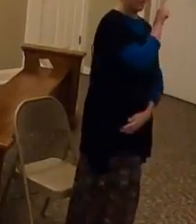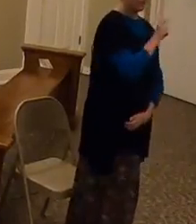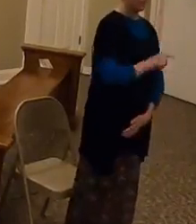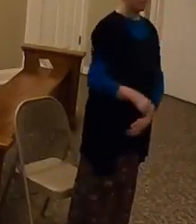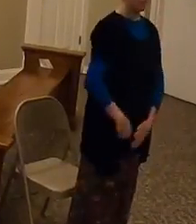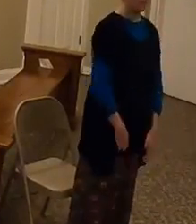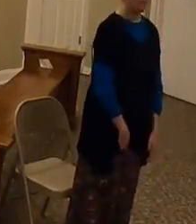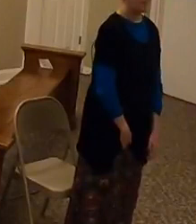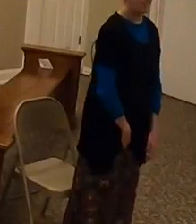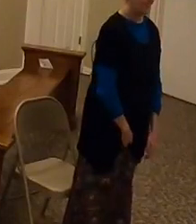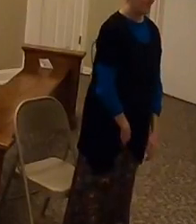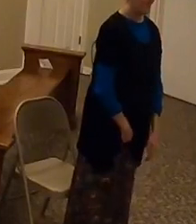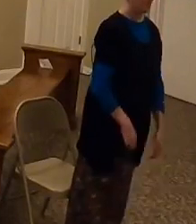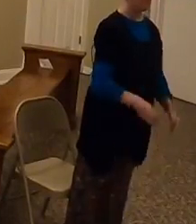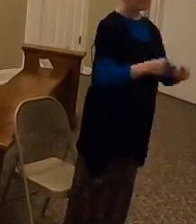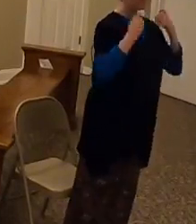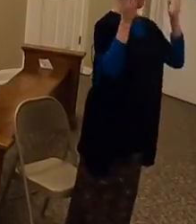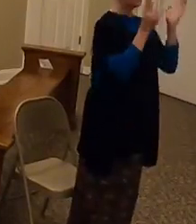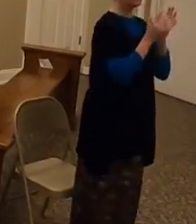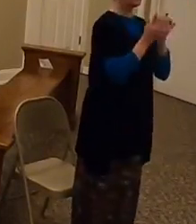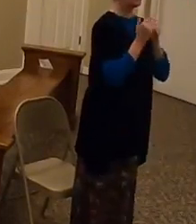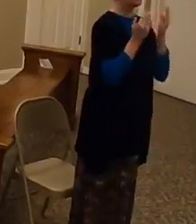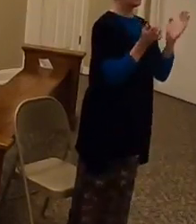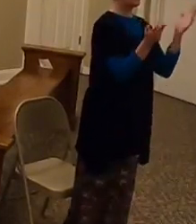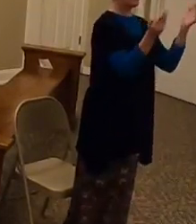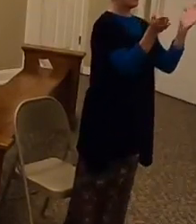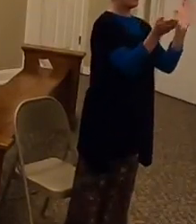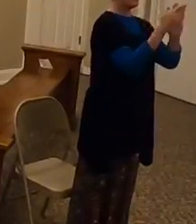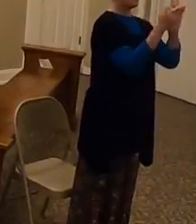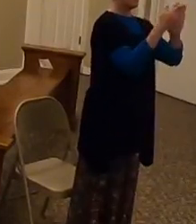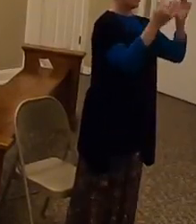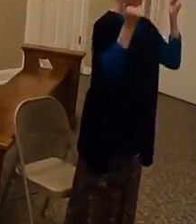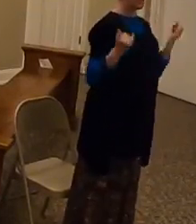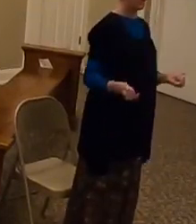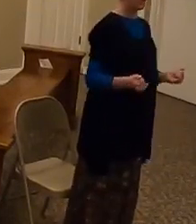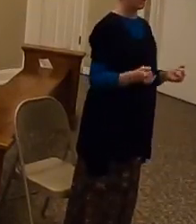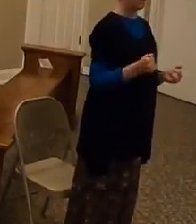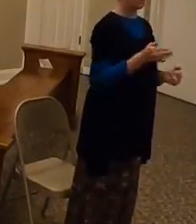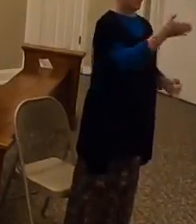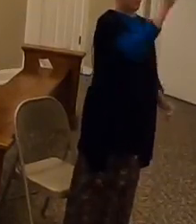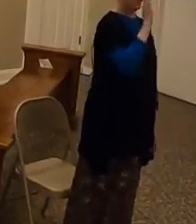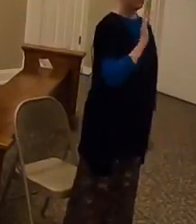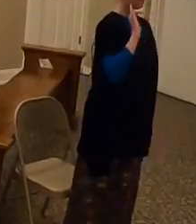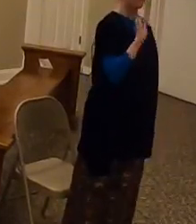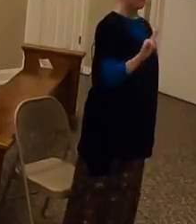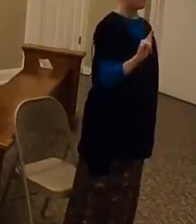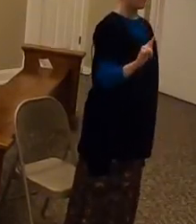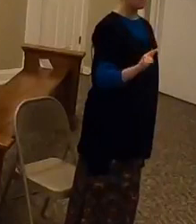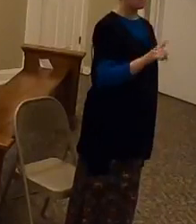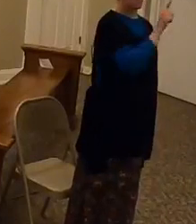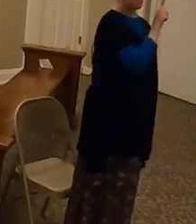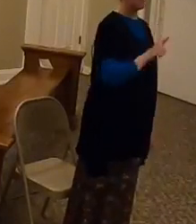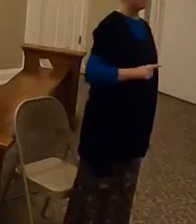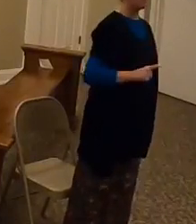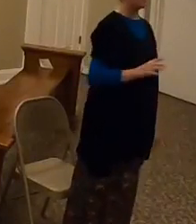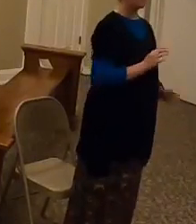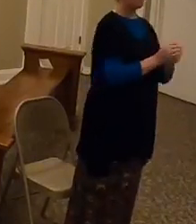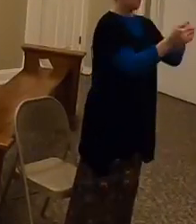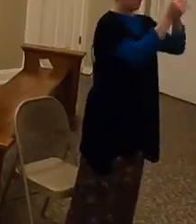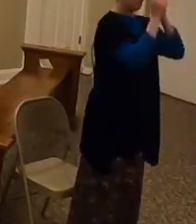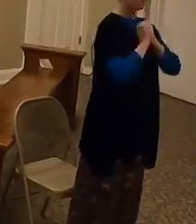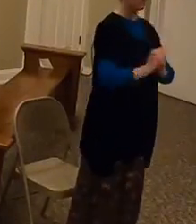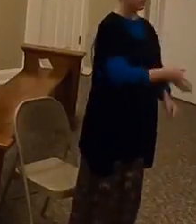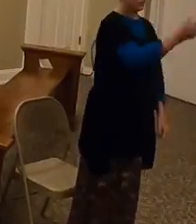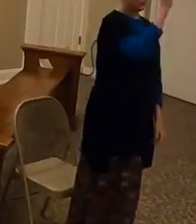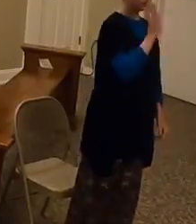Lord. Hallelujah, Jesus. Come on, give me my hand clap of praise right now. My God, I love you. Lord, I worship